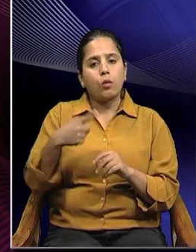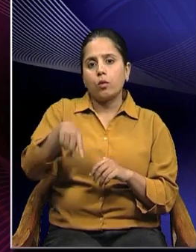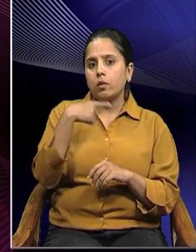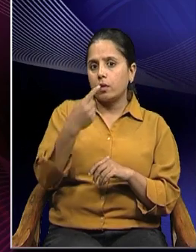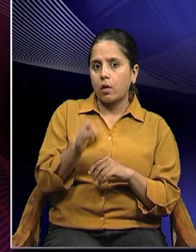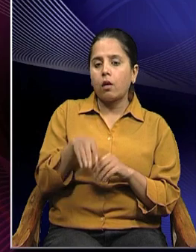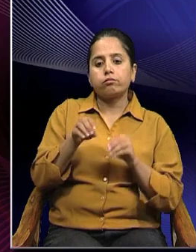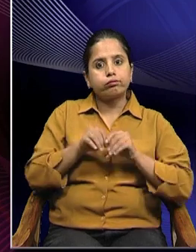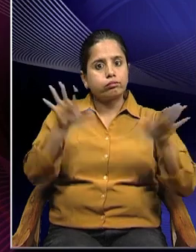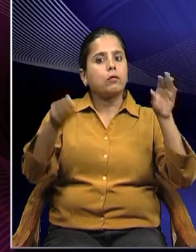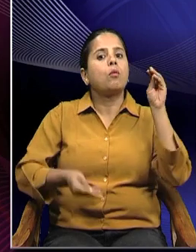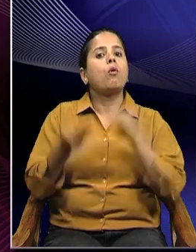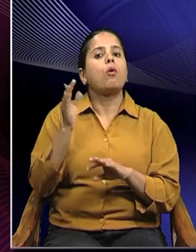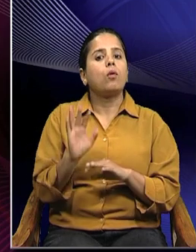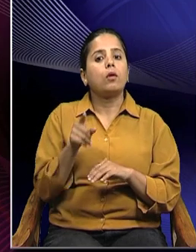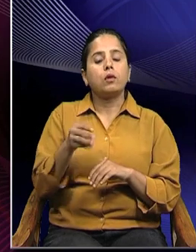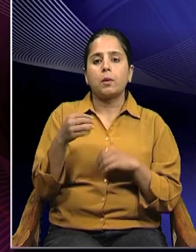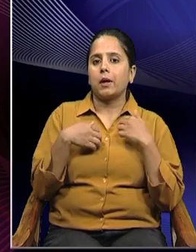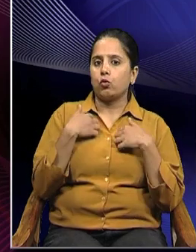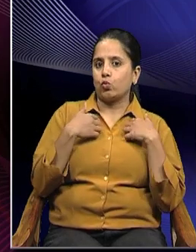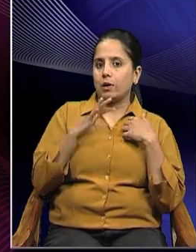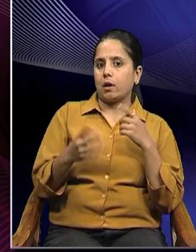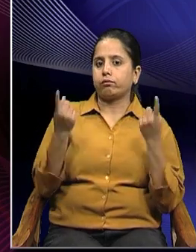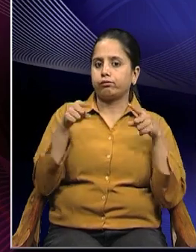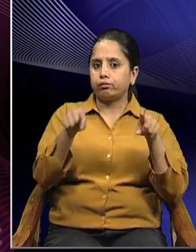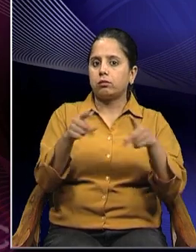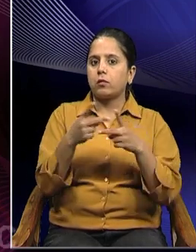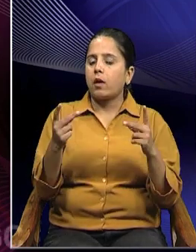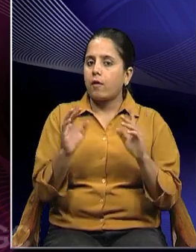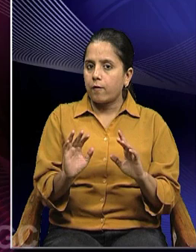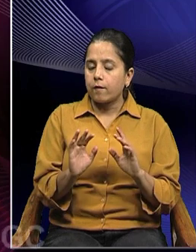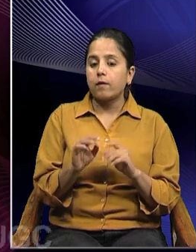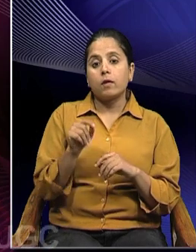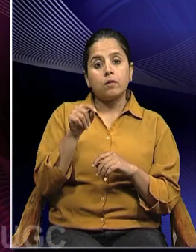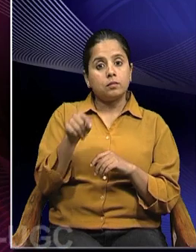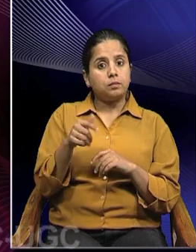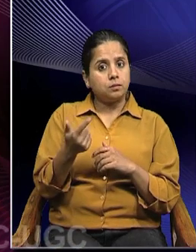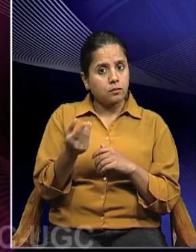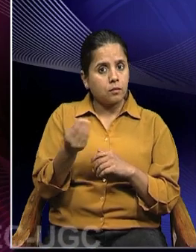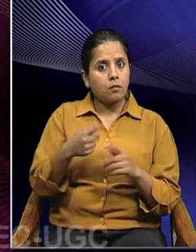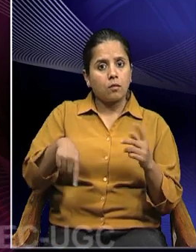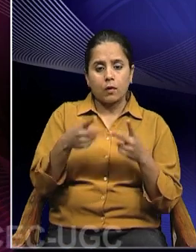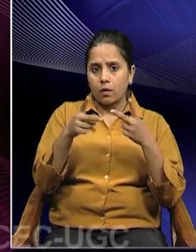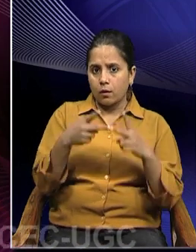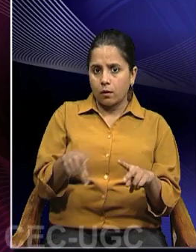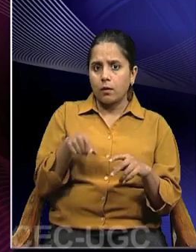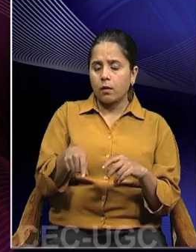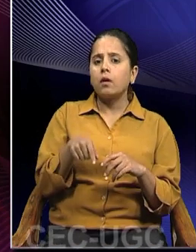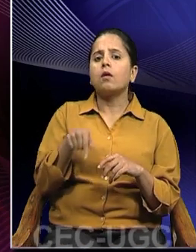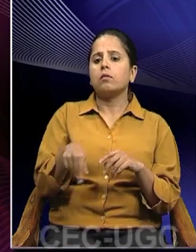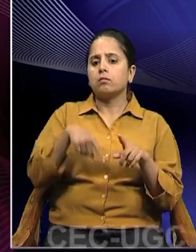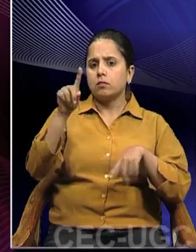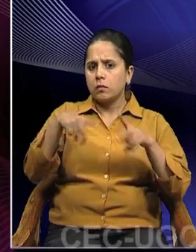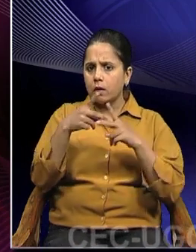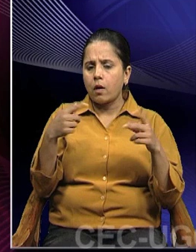it is widespread. So, there are interesting parallels despite these distinctions, these variations, we